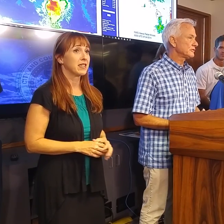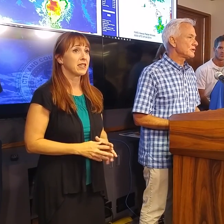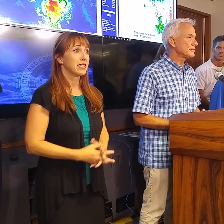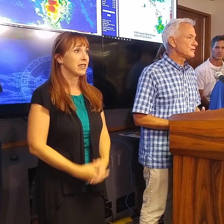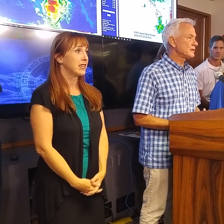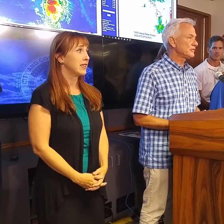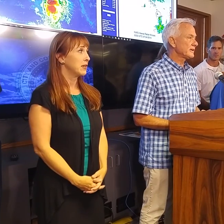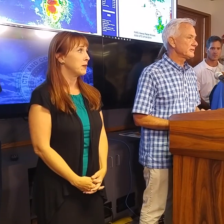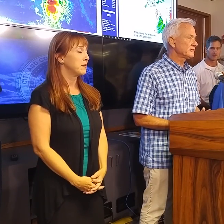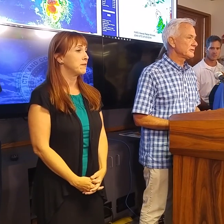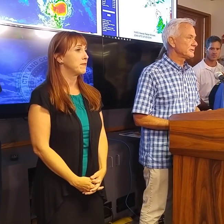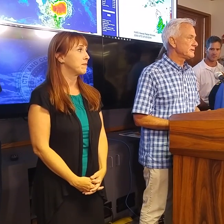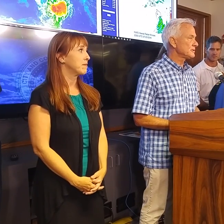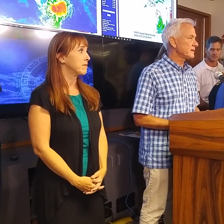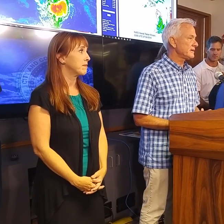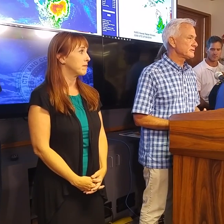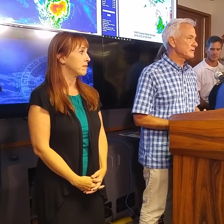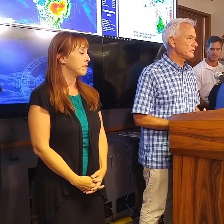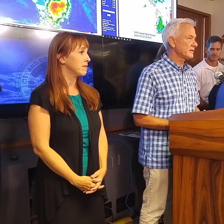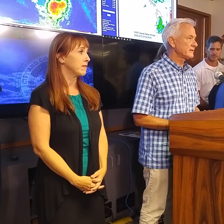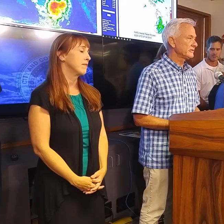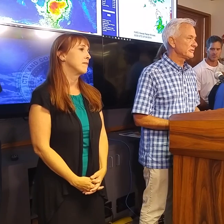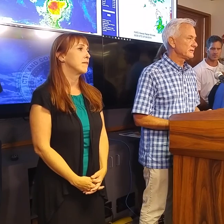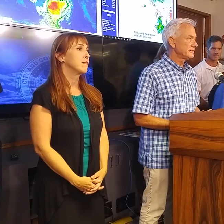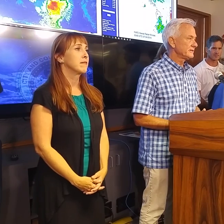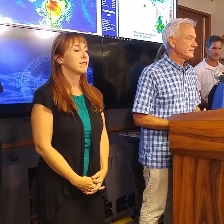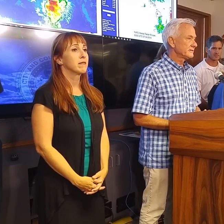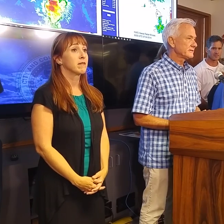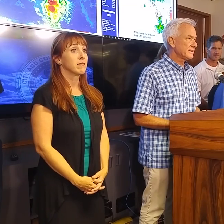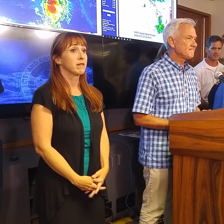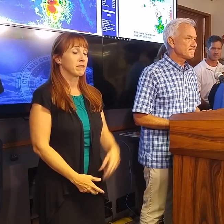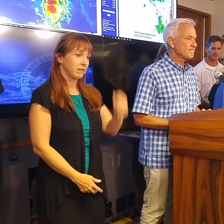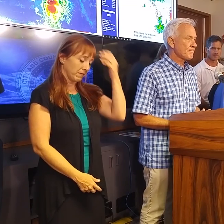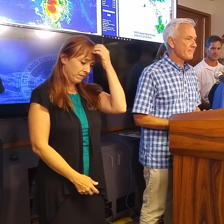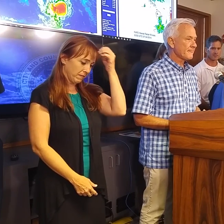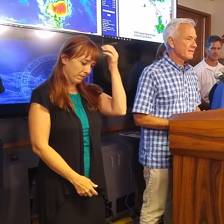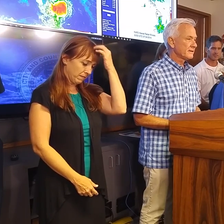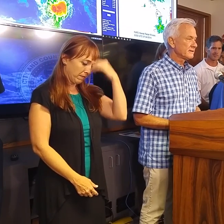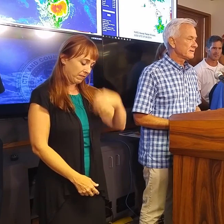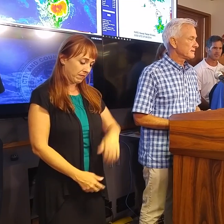I'm going to start in 30 seconds. Everyone here okay? 30 seconds. Okay.